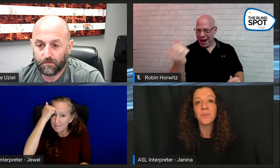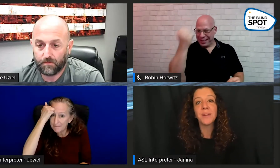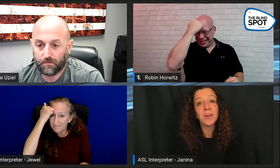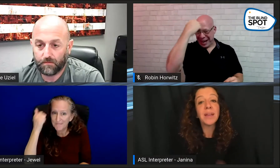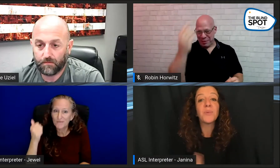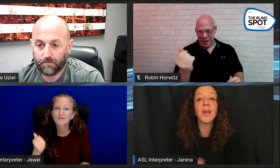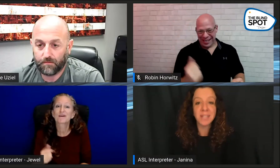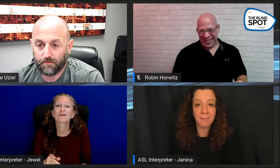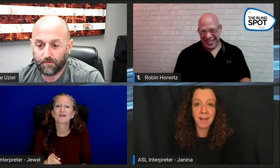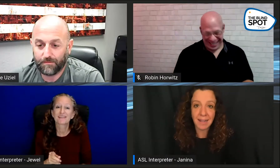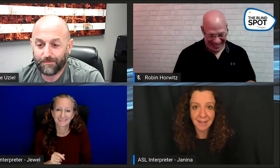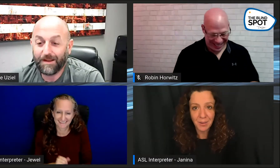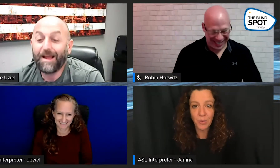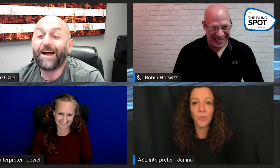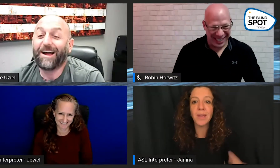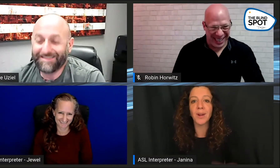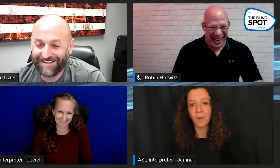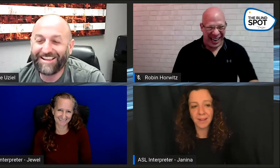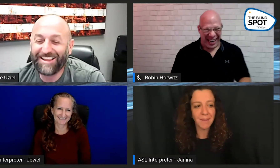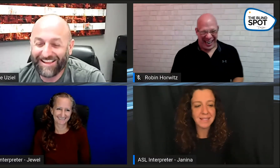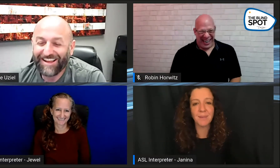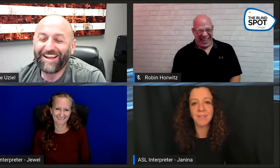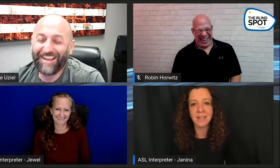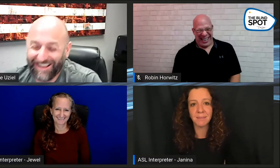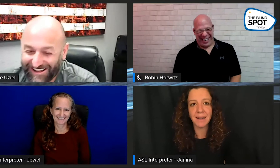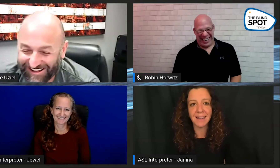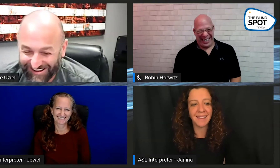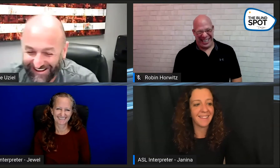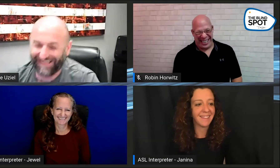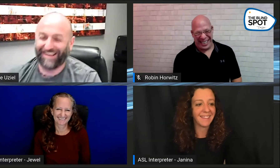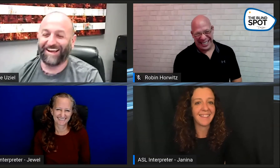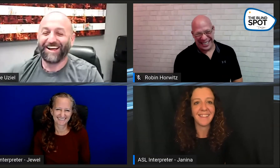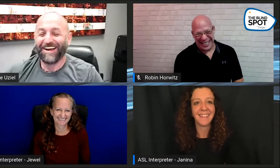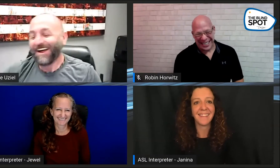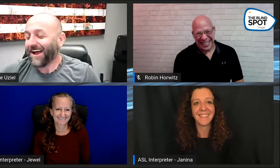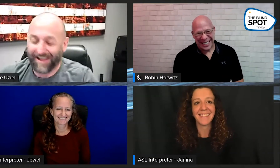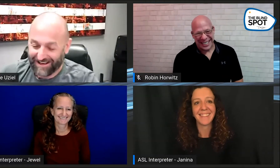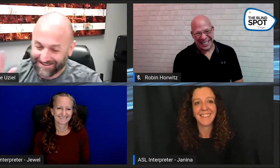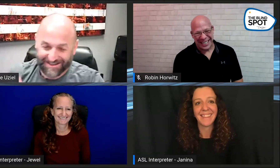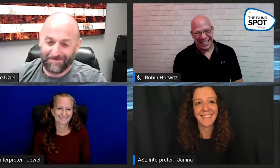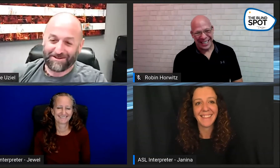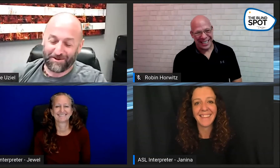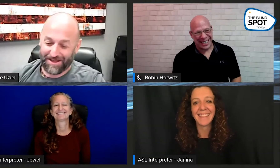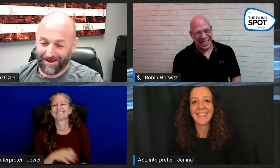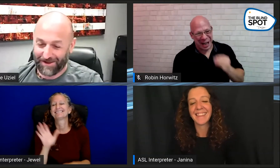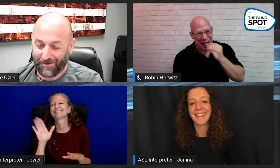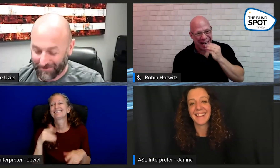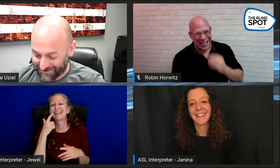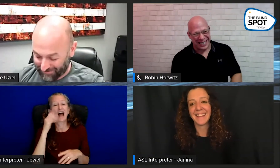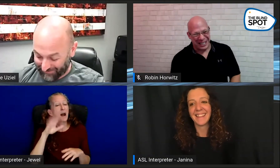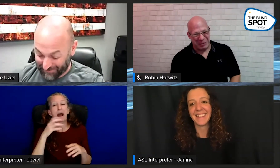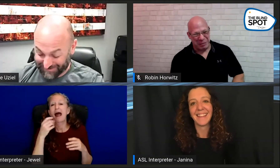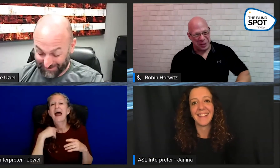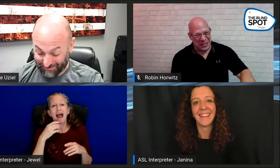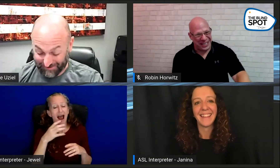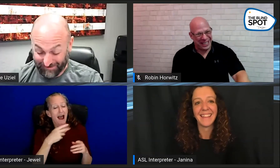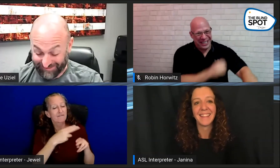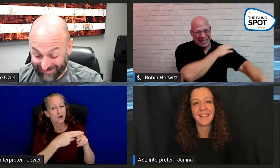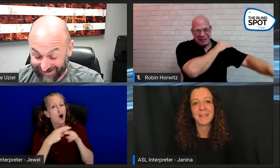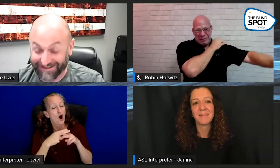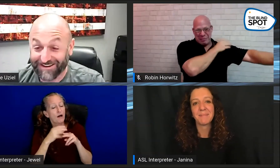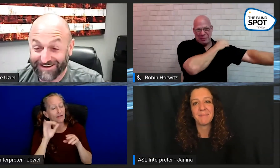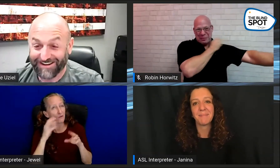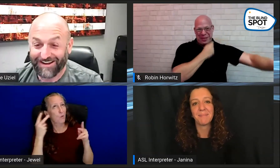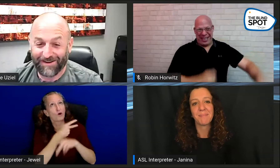we are dumb money. We are what makes up the dumb money. Hey, listen, I've been told that a lot worse before, so don't worry